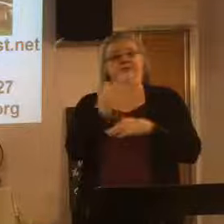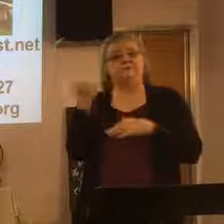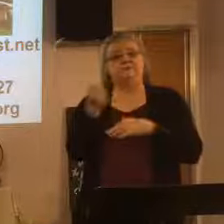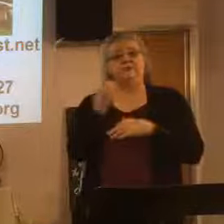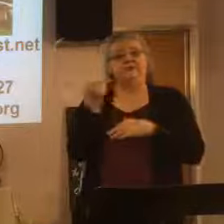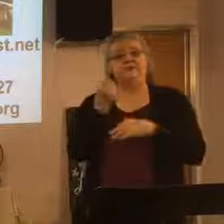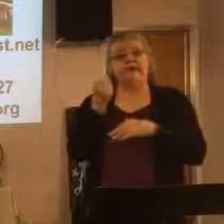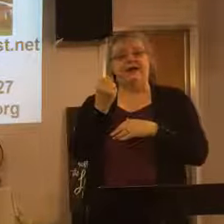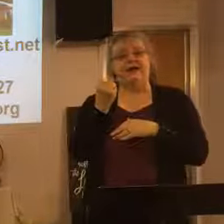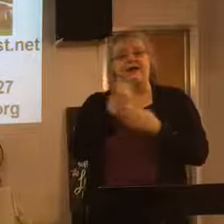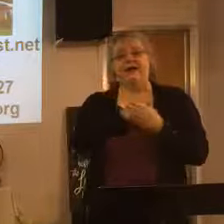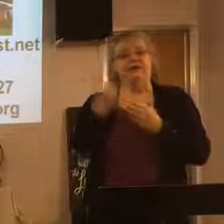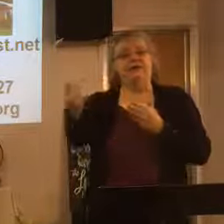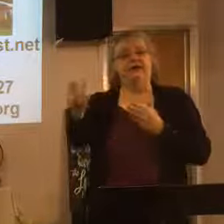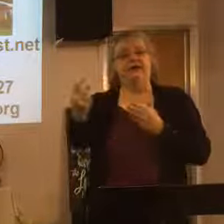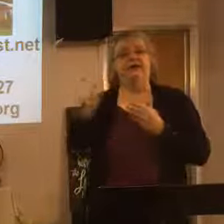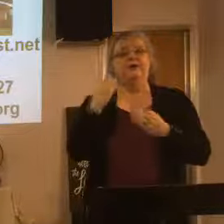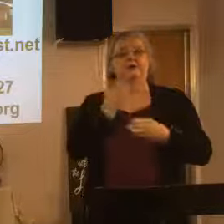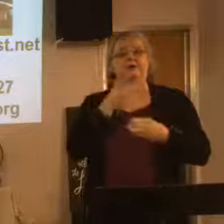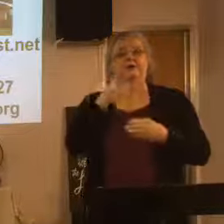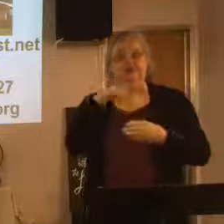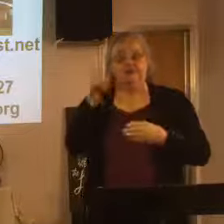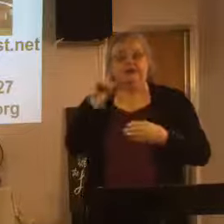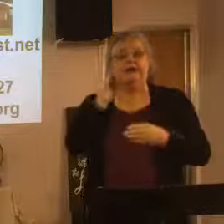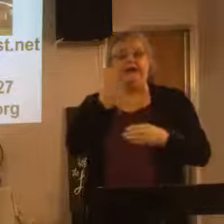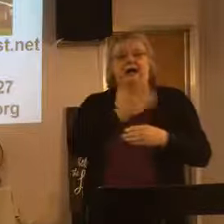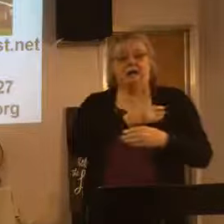week. Check out on our